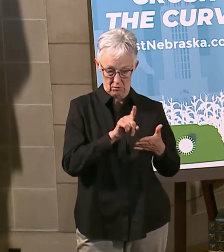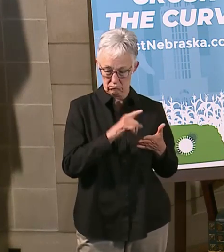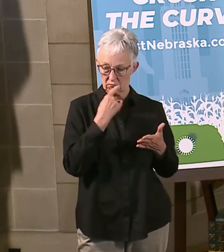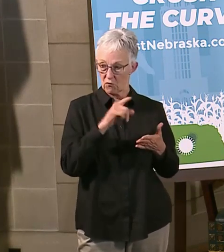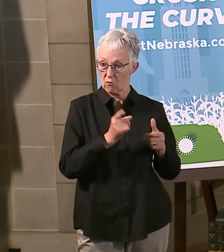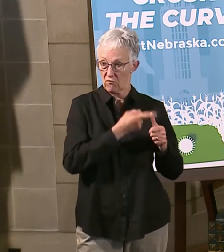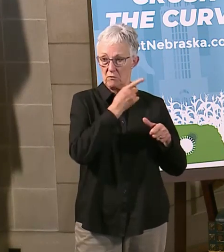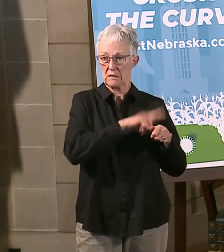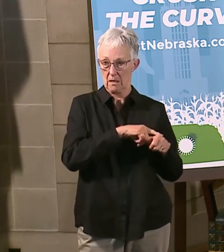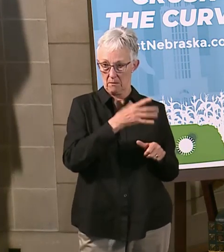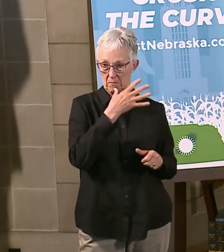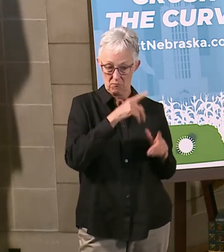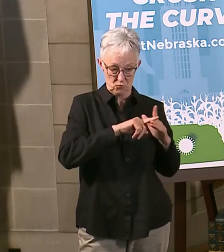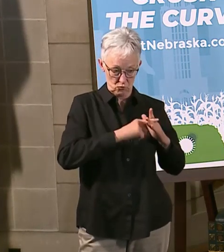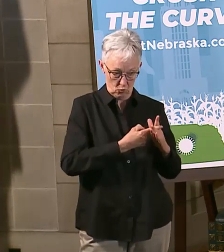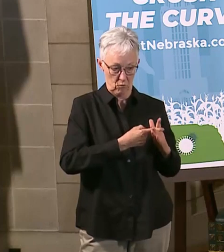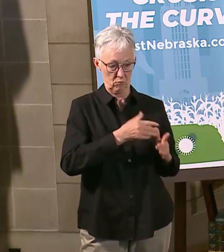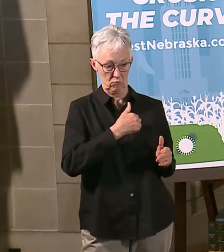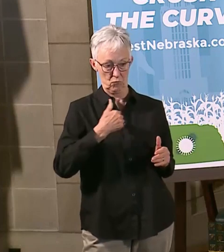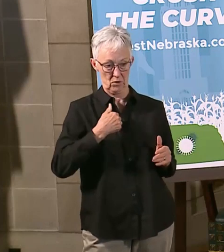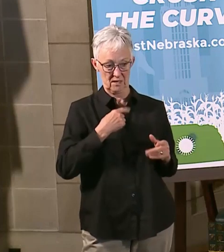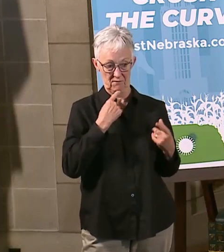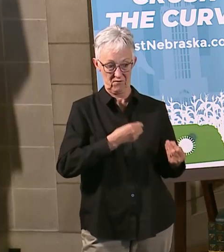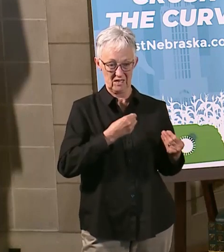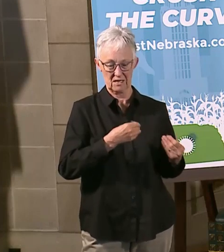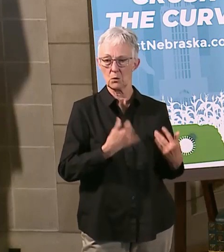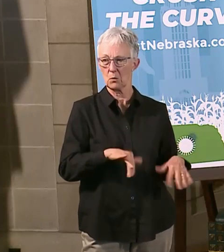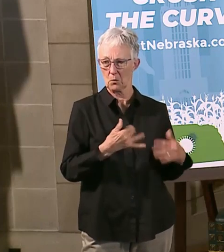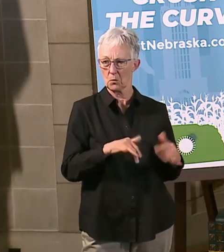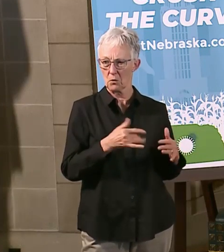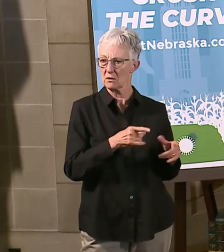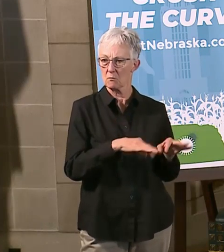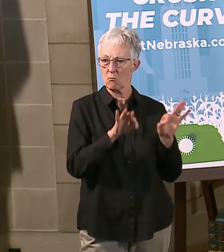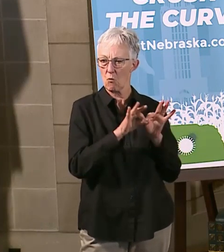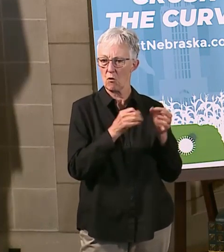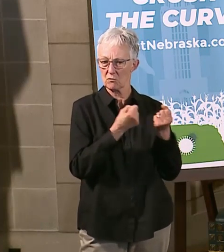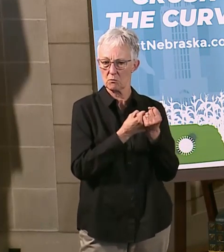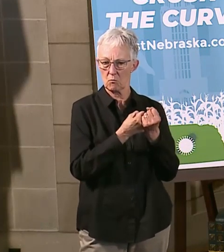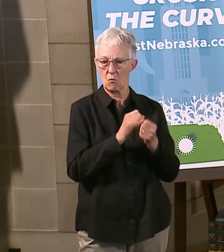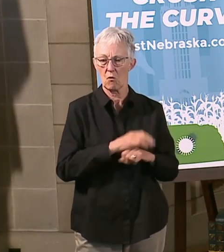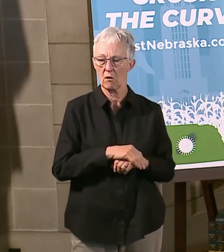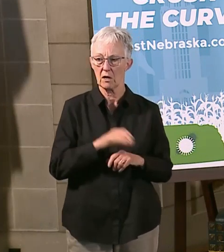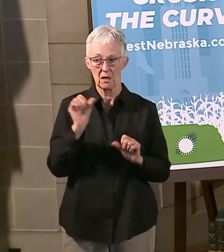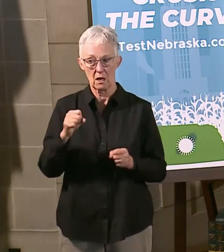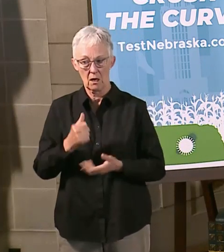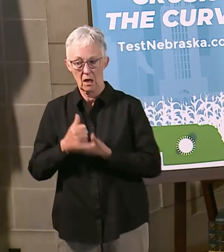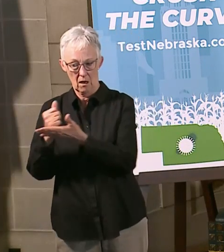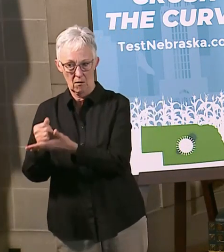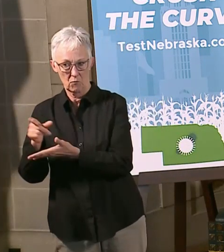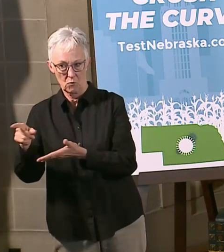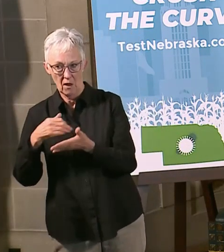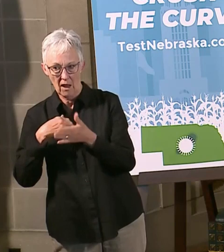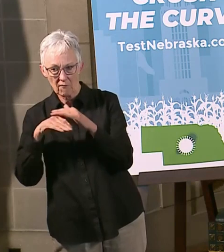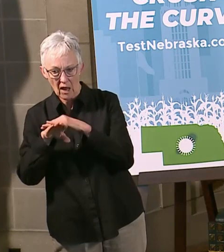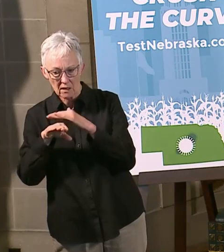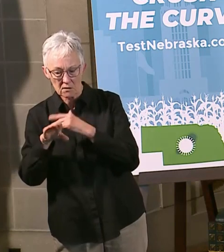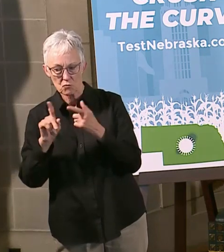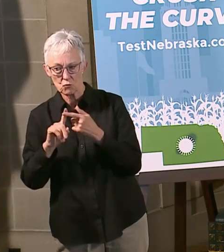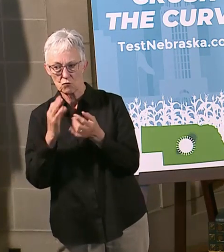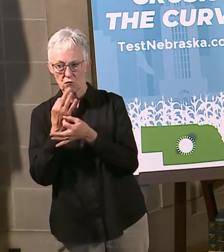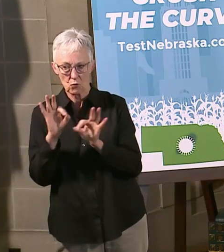moms who are starting to breastfeed. WIC can help you to have access to free healthy food, nutrition education, and